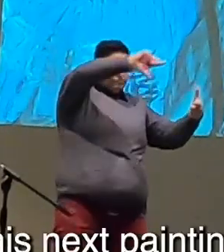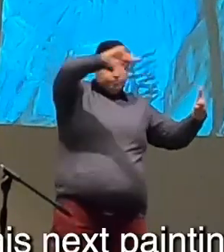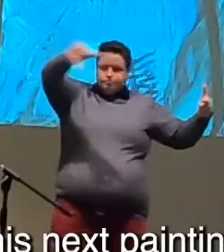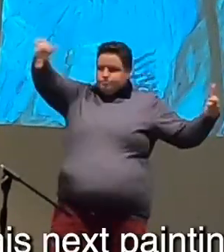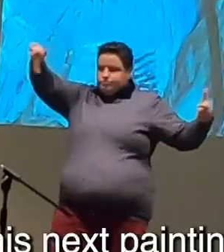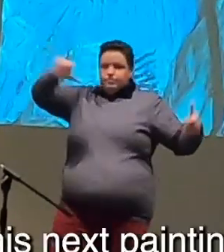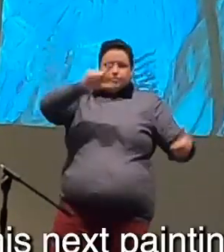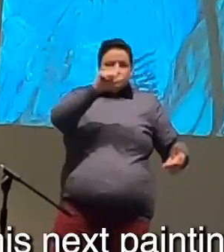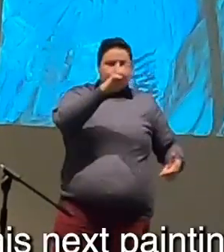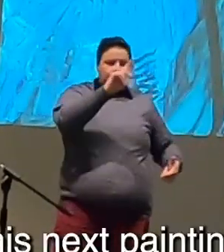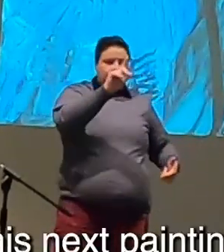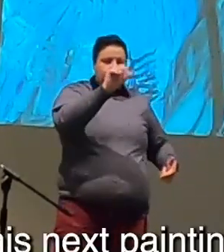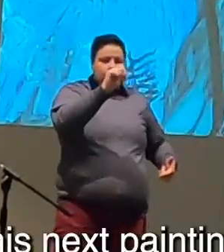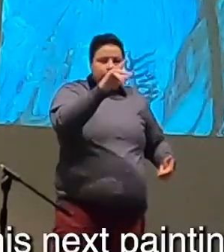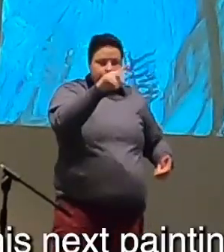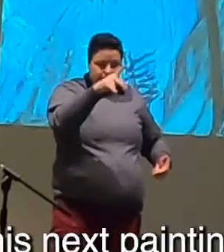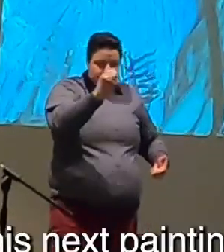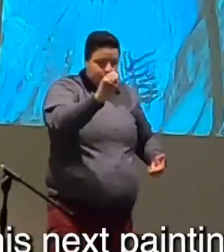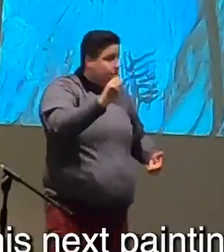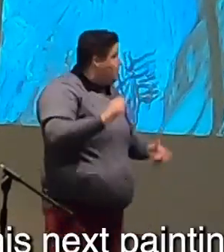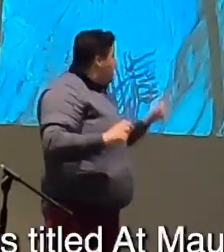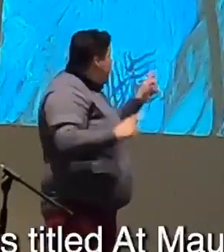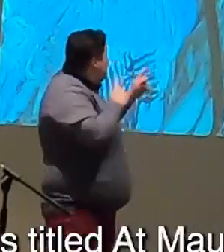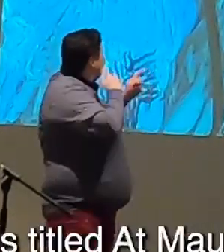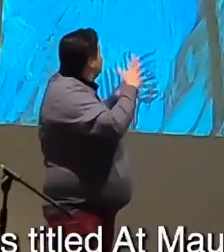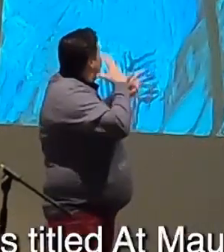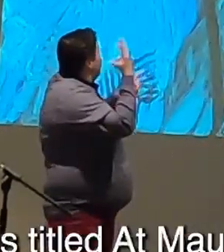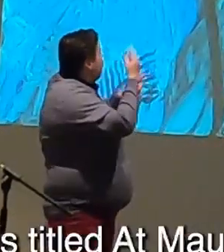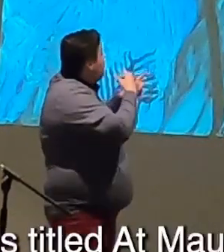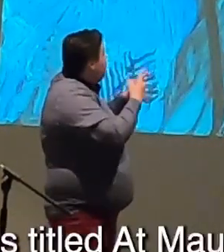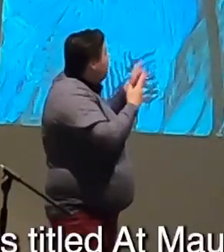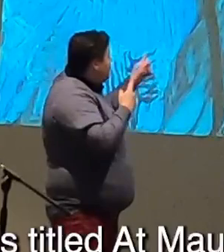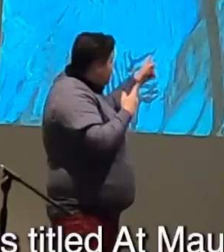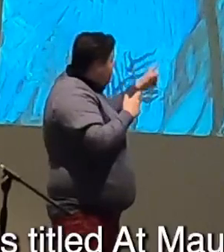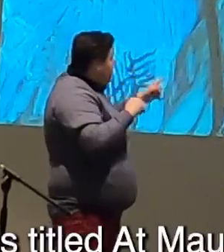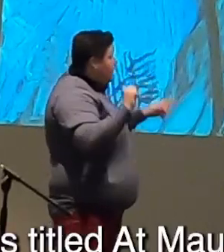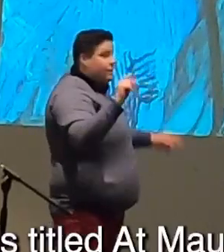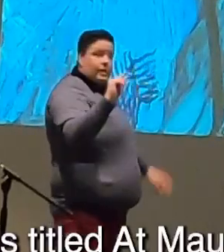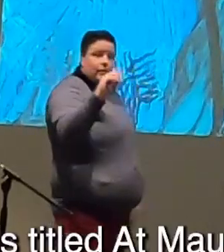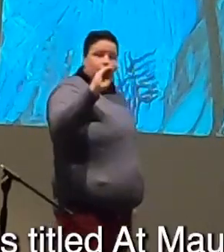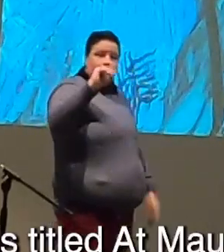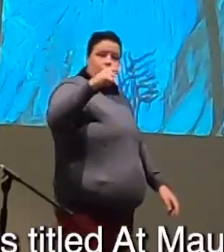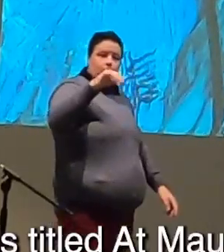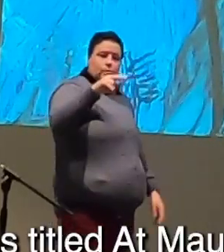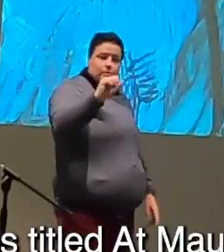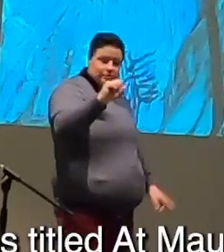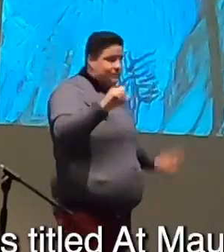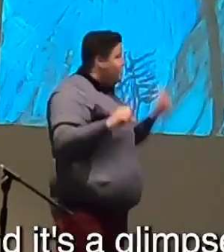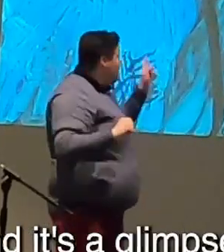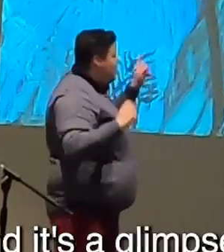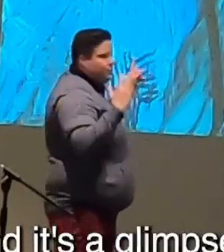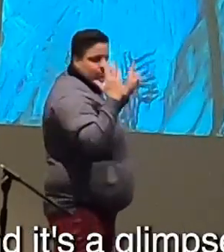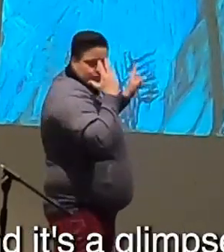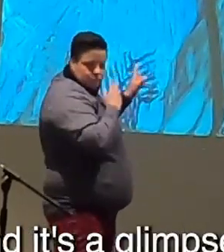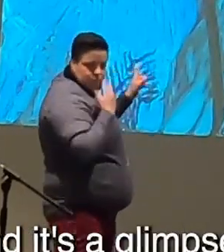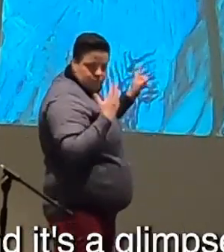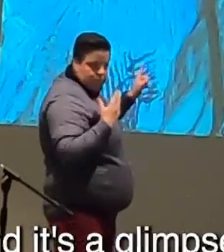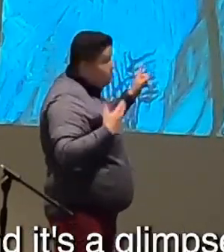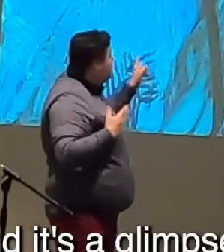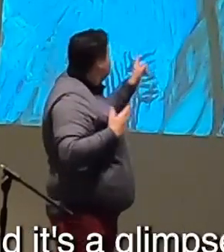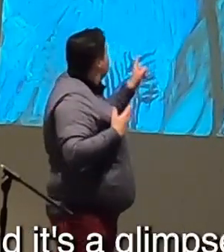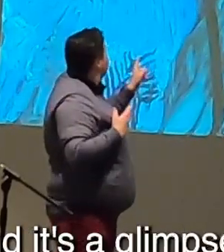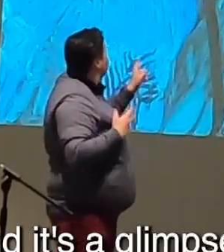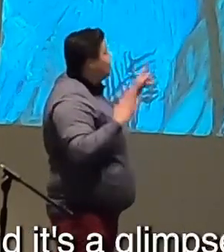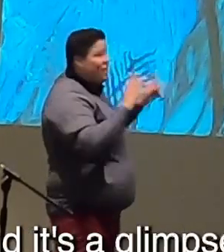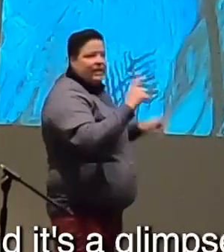This next painting, which I think is just beautiful, is titled At Moquin's, again by William Glackens, and is a glimpse into